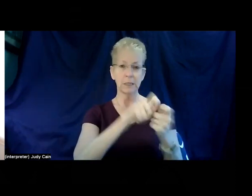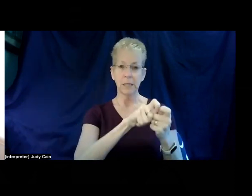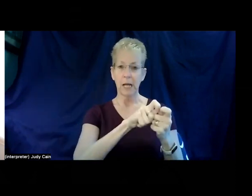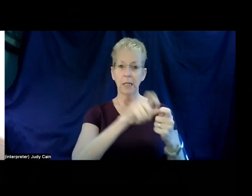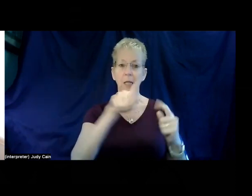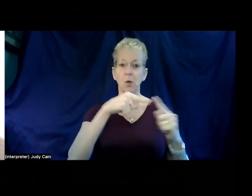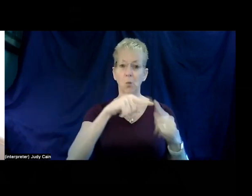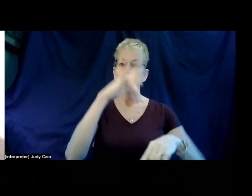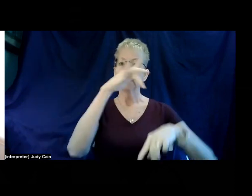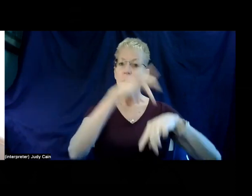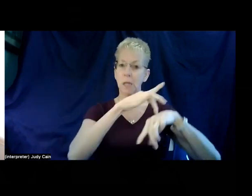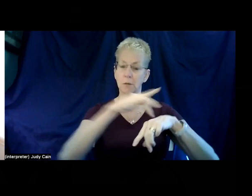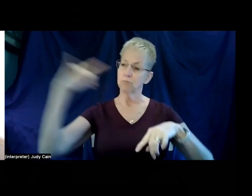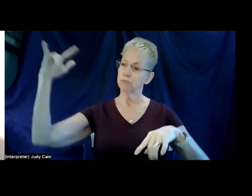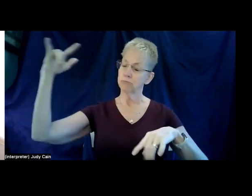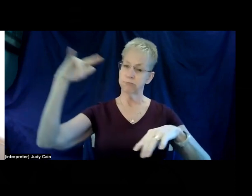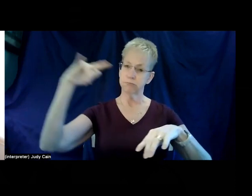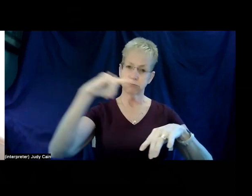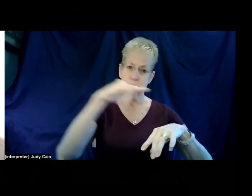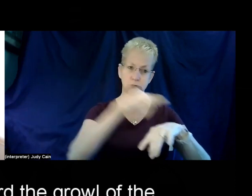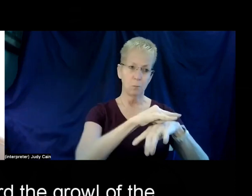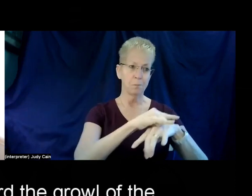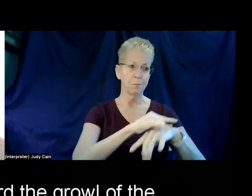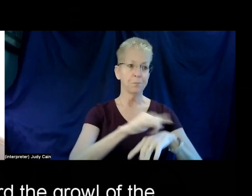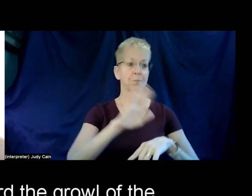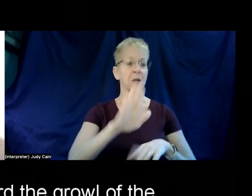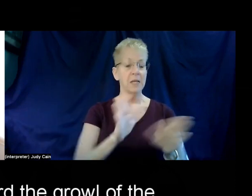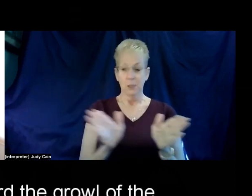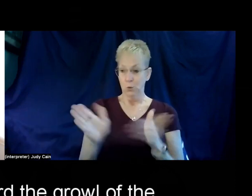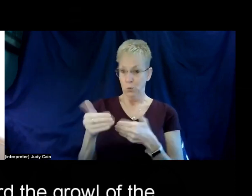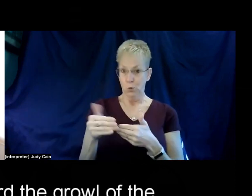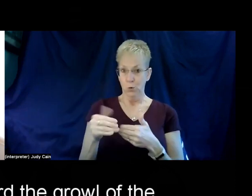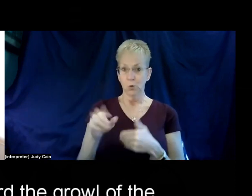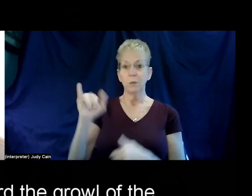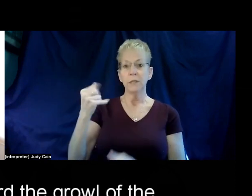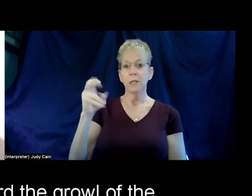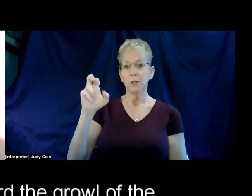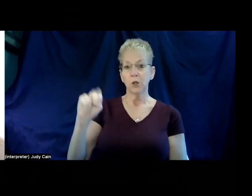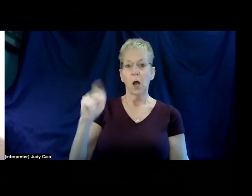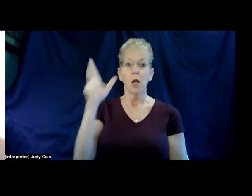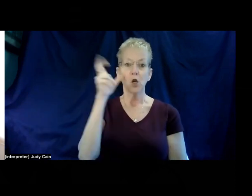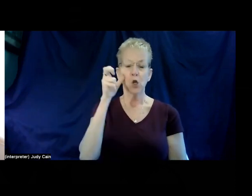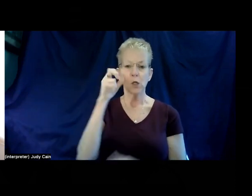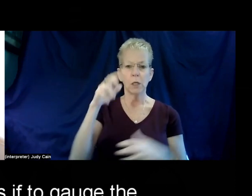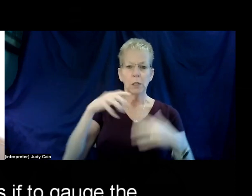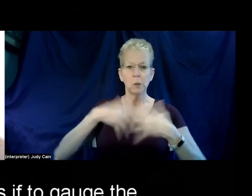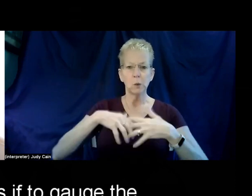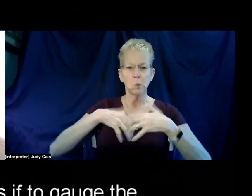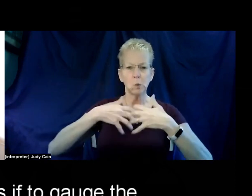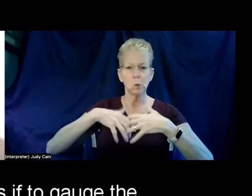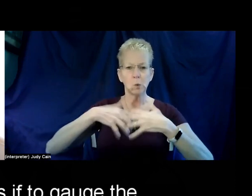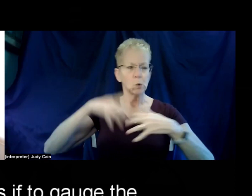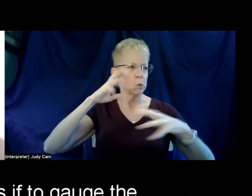ground. In his surgery, John Bodkin heard the growl of the engine. Instinctively, he looked up as if to gauge